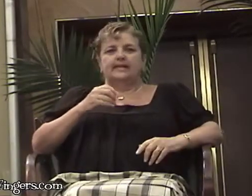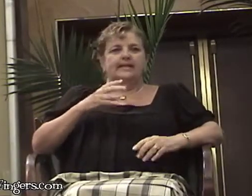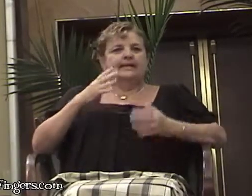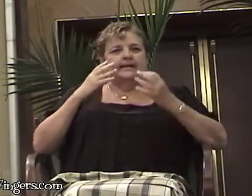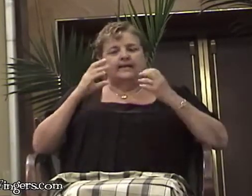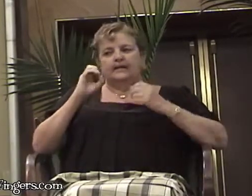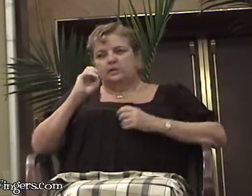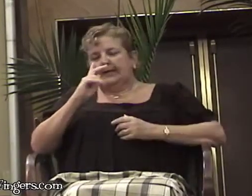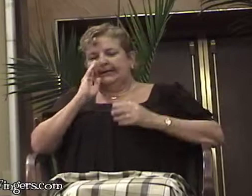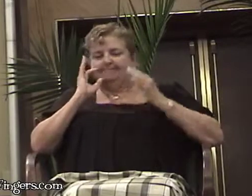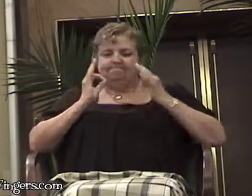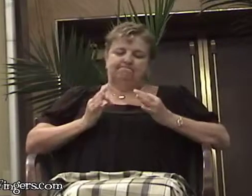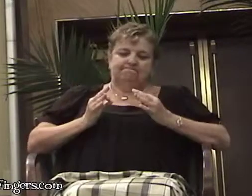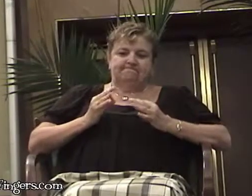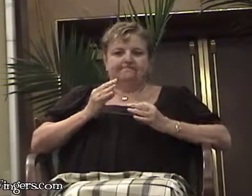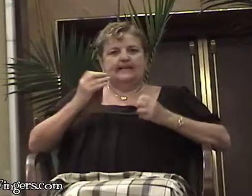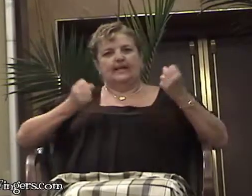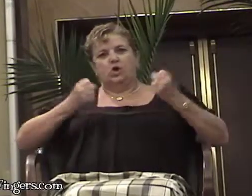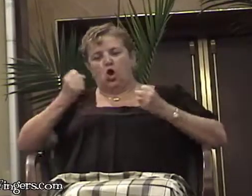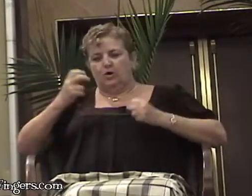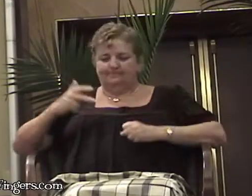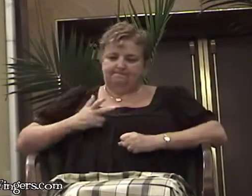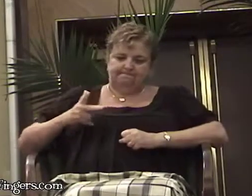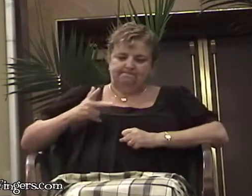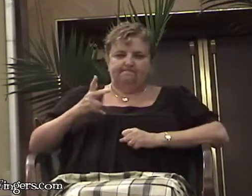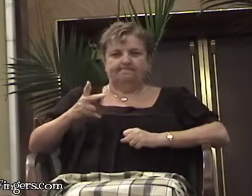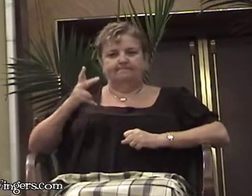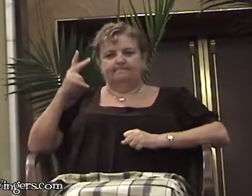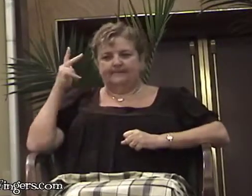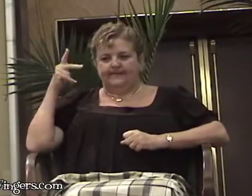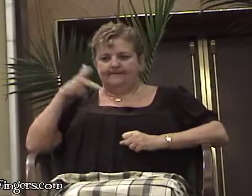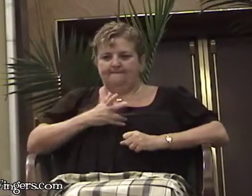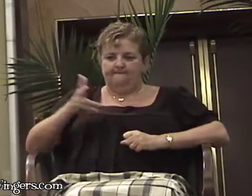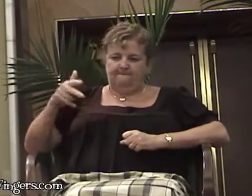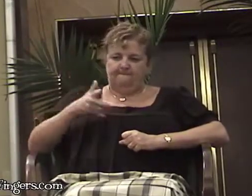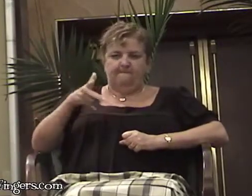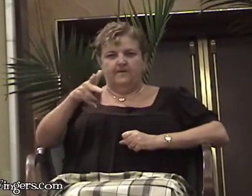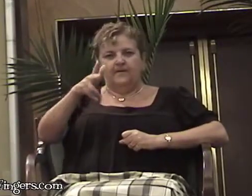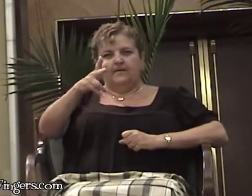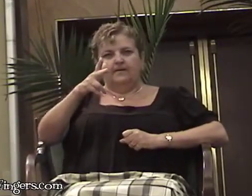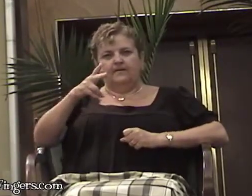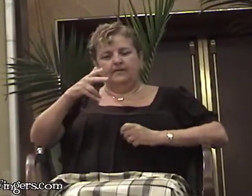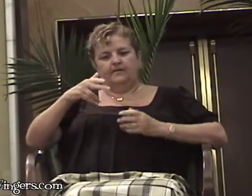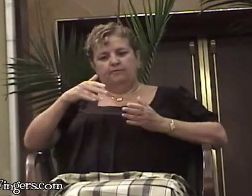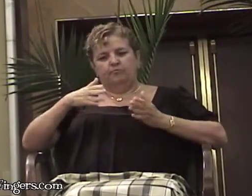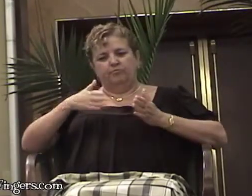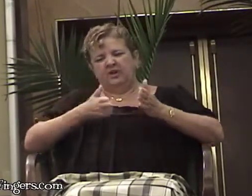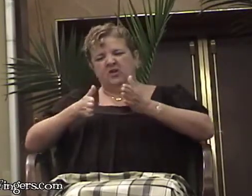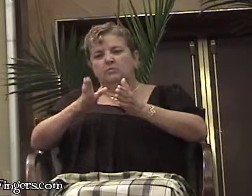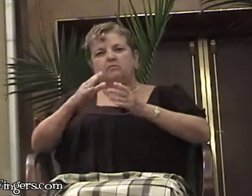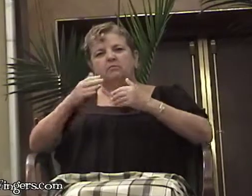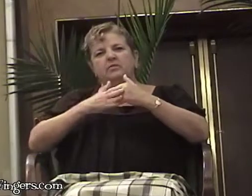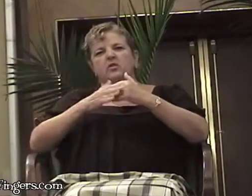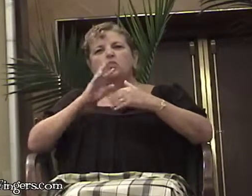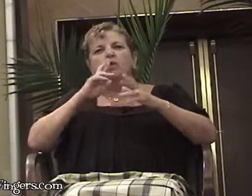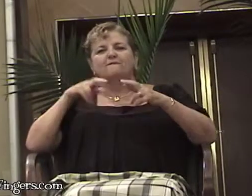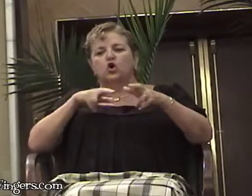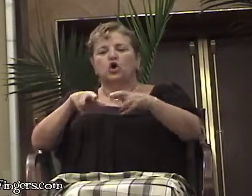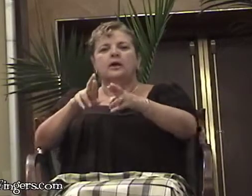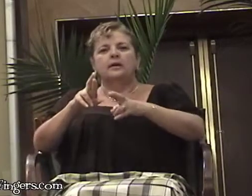I start up the Falls Bridge, and I come down the East River Drive, which is a winding road along the Schuylkill River. And it was a weekday, mid-morning weekday, because that would